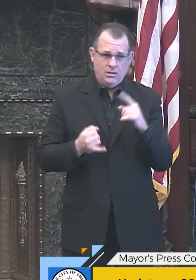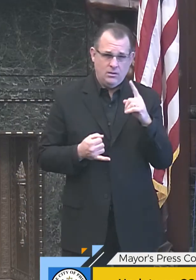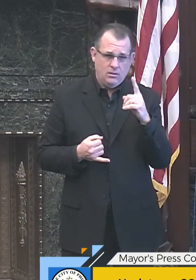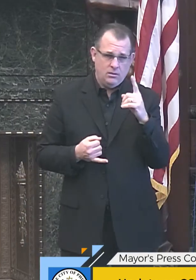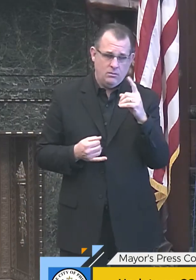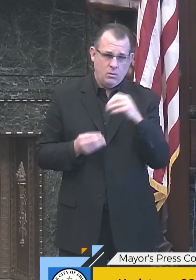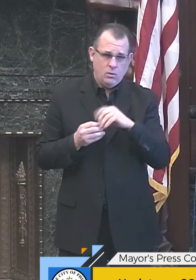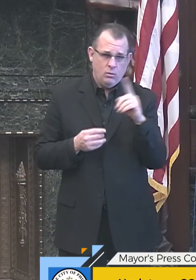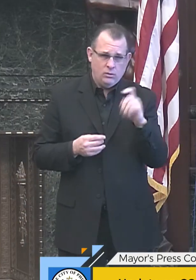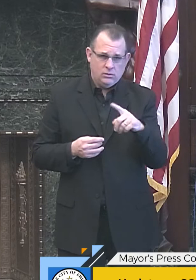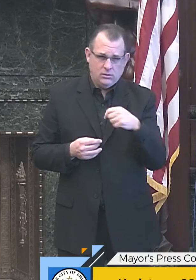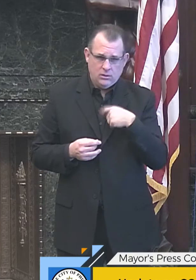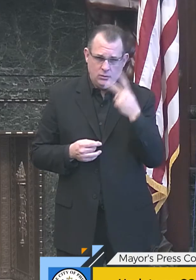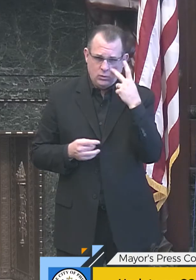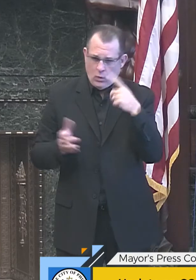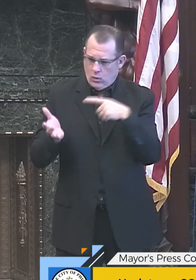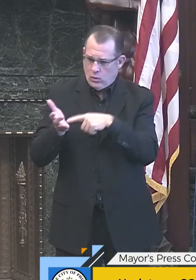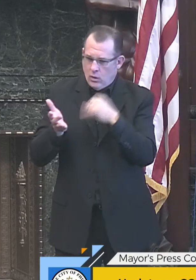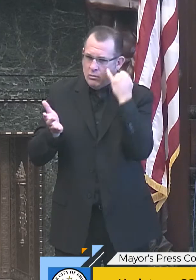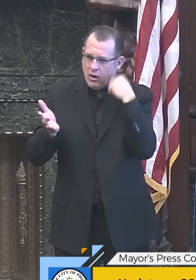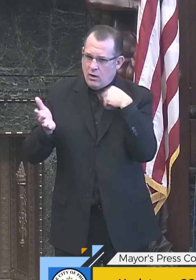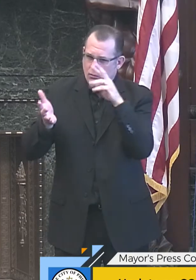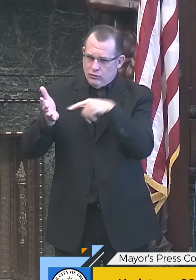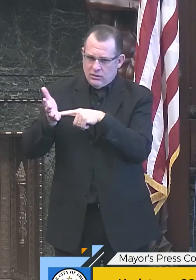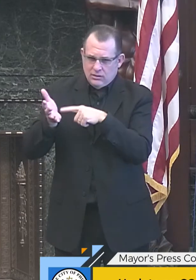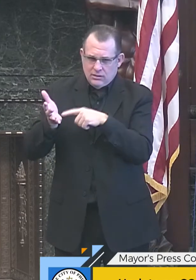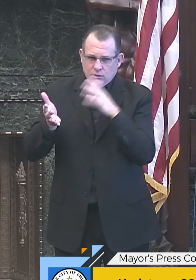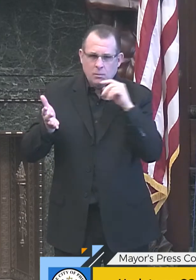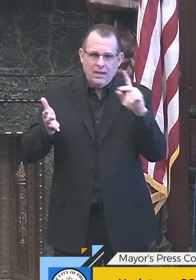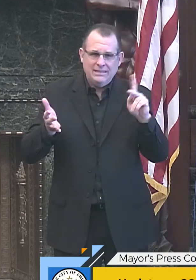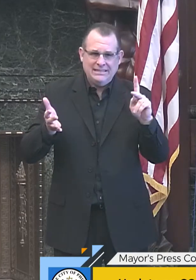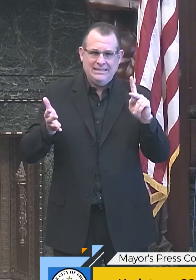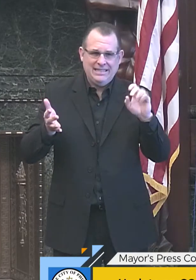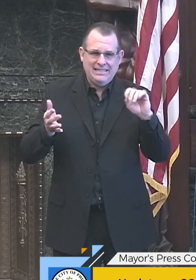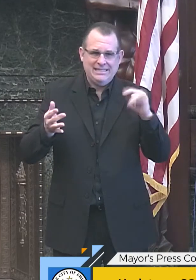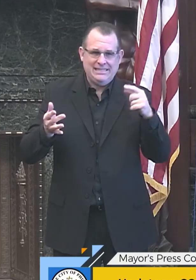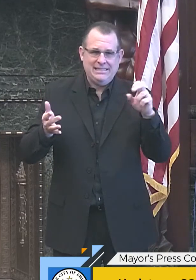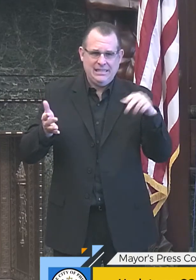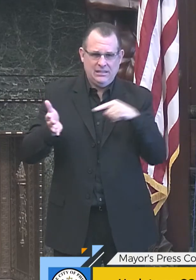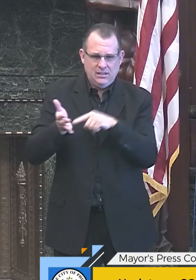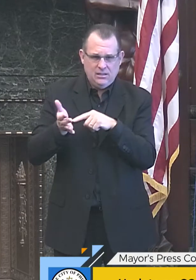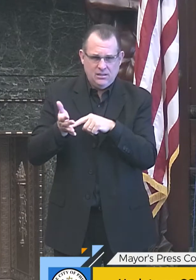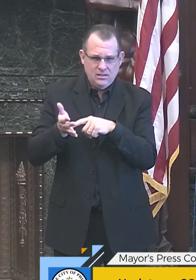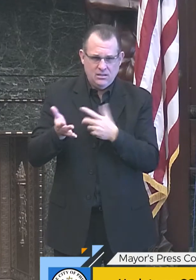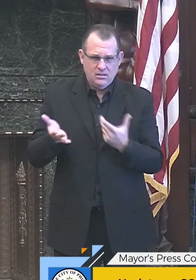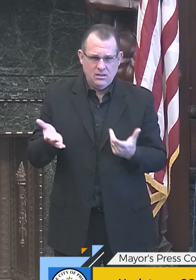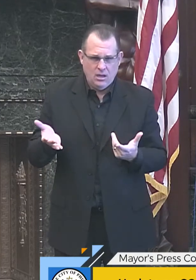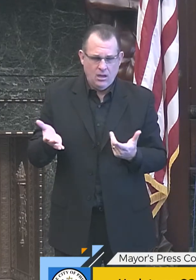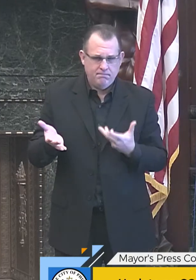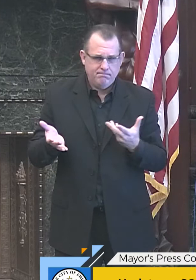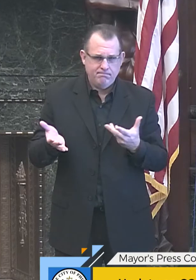Inquirer today about Kensington and dealing going on